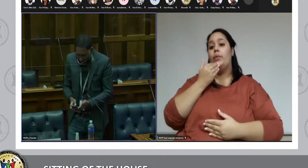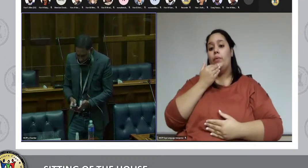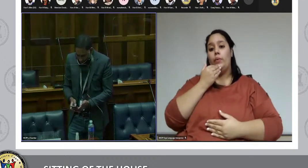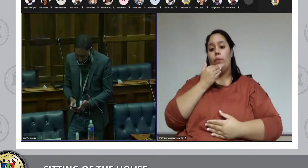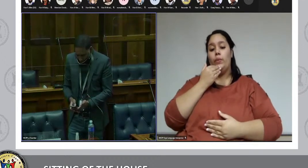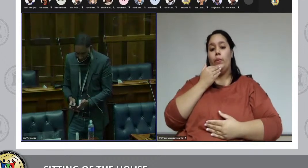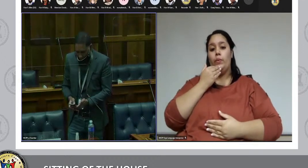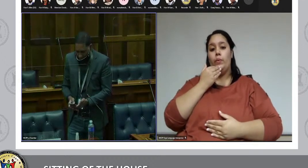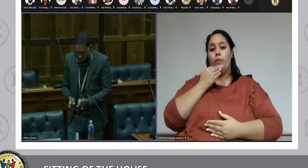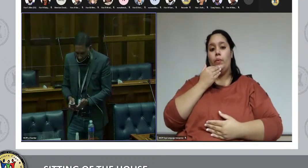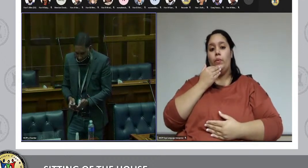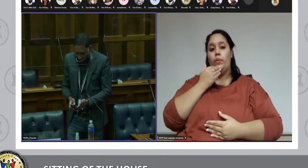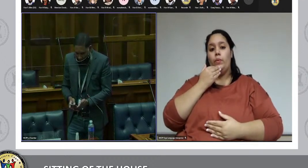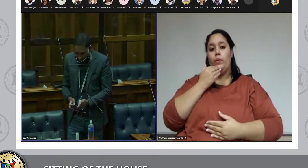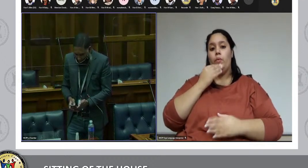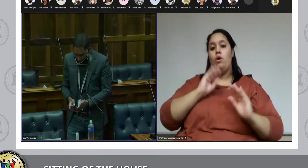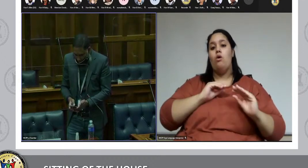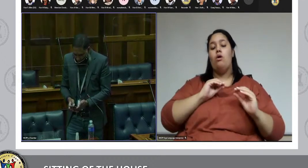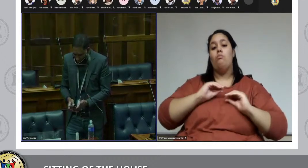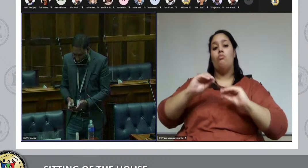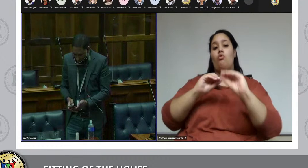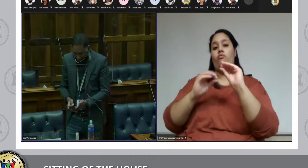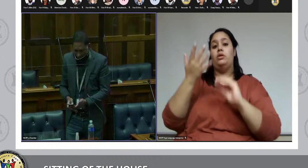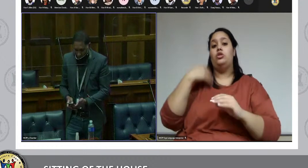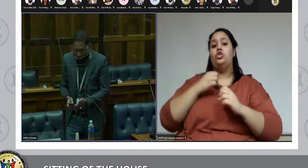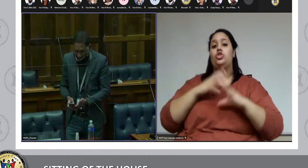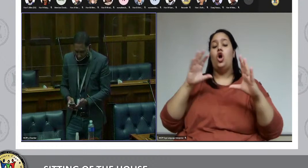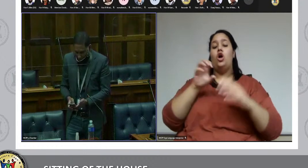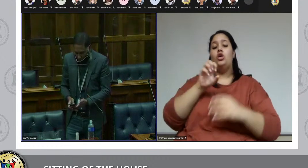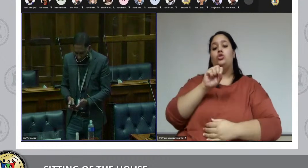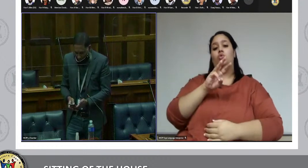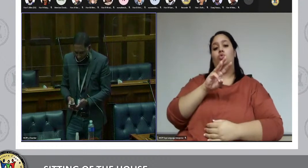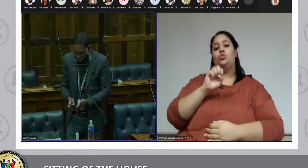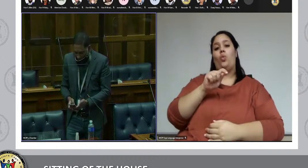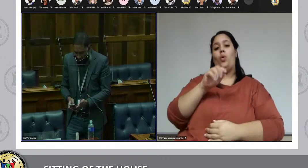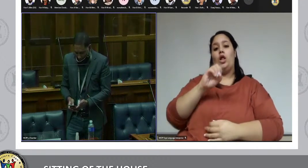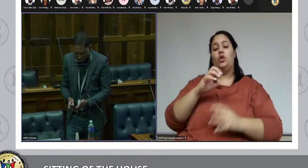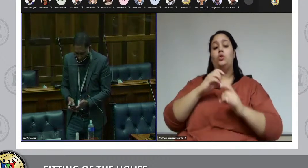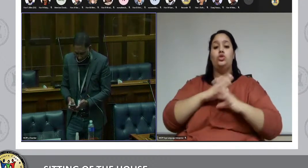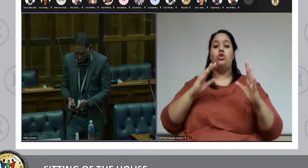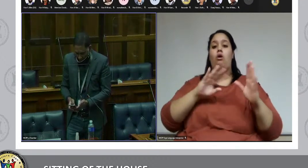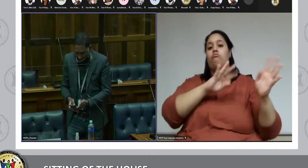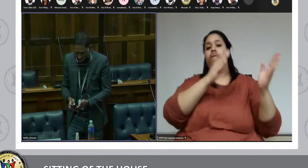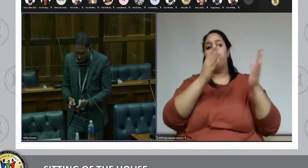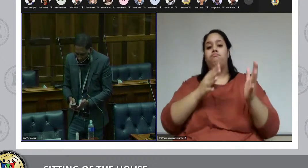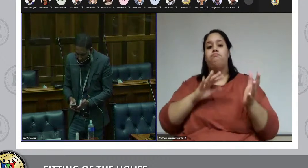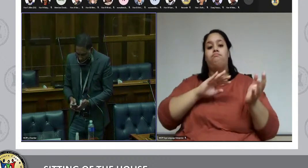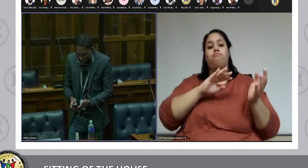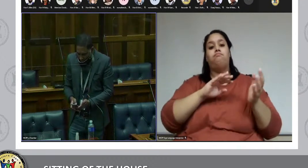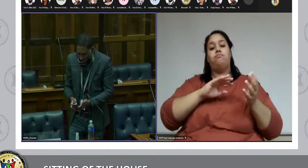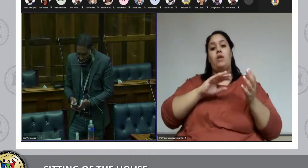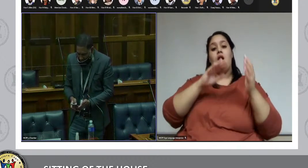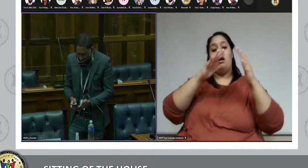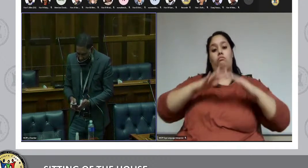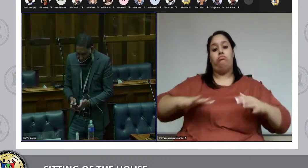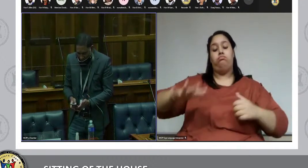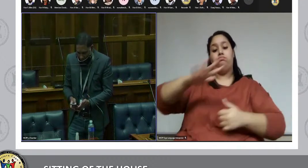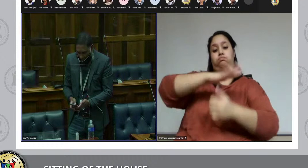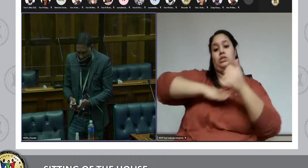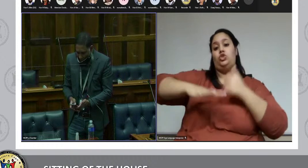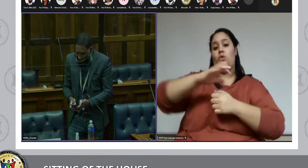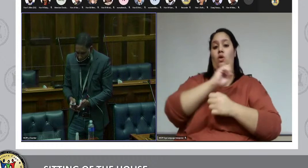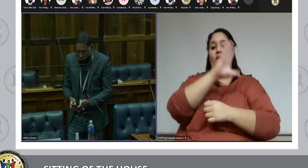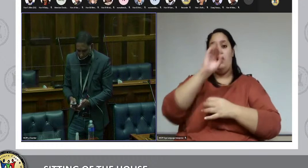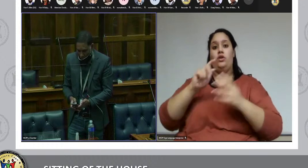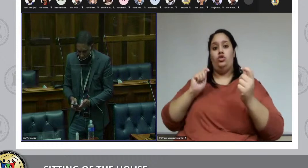Consciousness Movement, which started in Soweto, profoundly changed the political landscape of South Africa. The killing of protesting